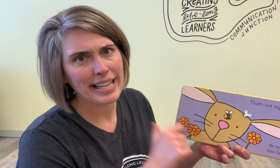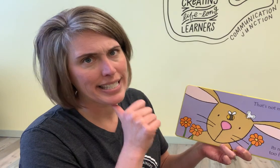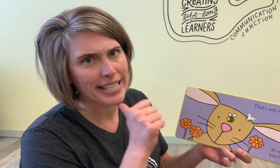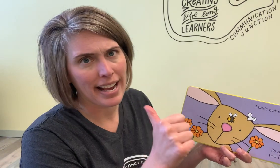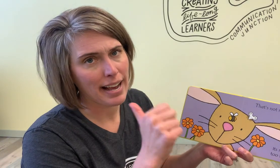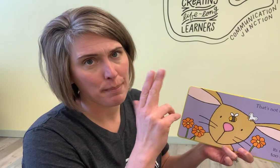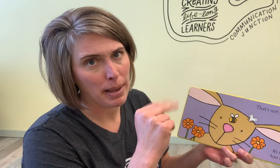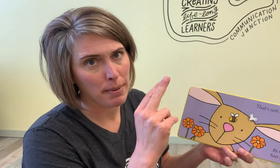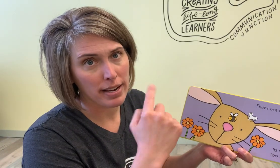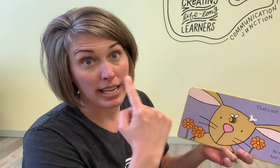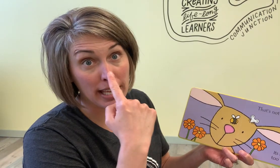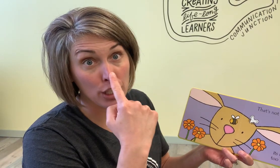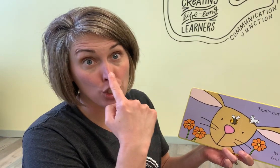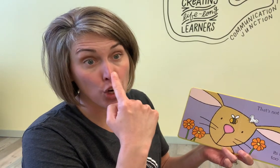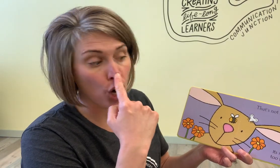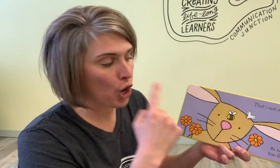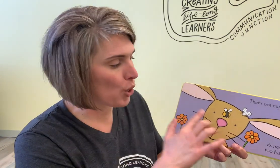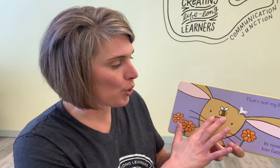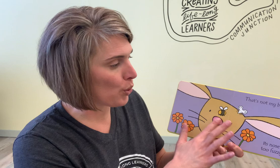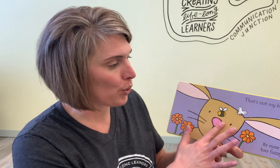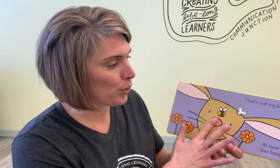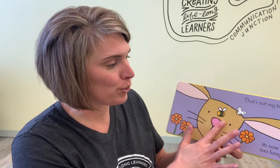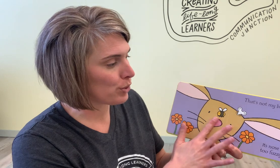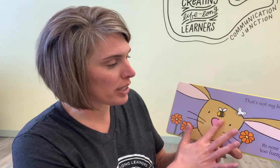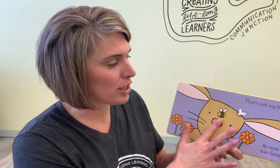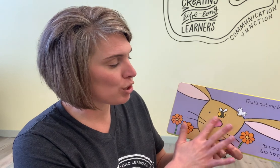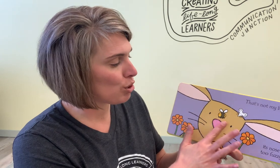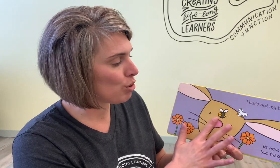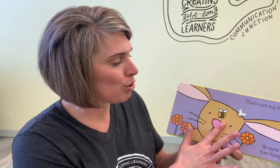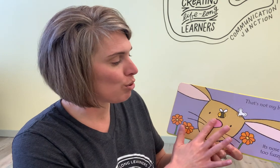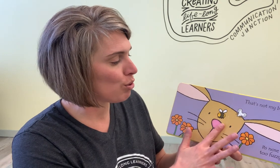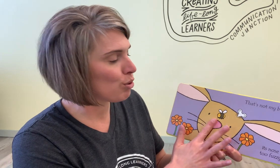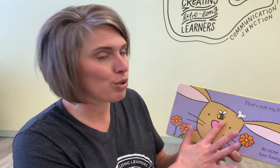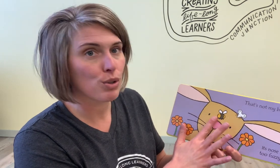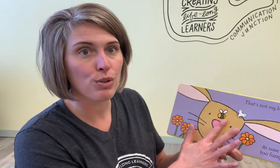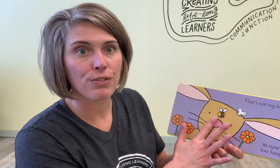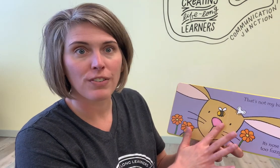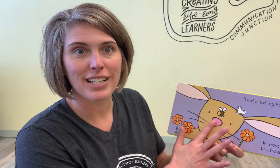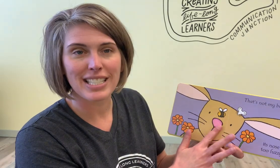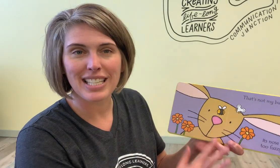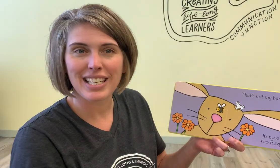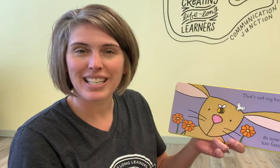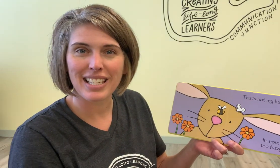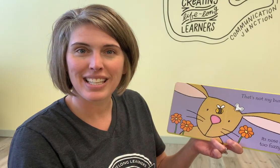That's not my bunny. His nose is too fuzzy.